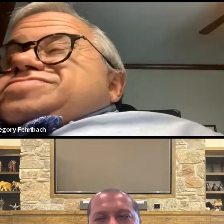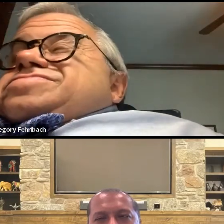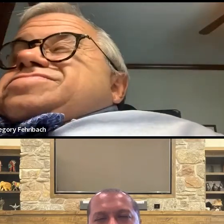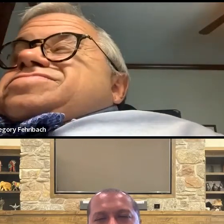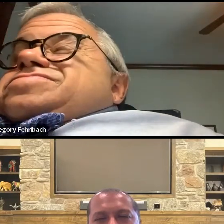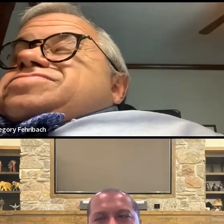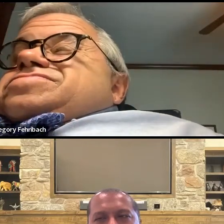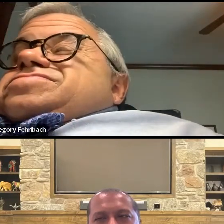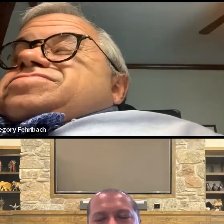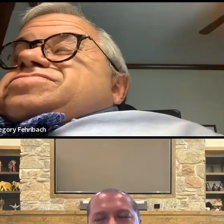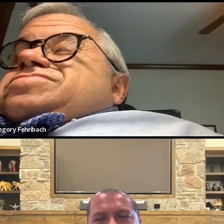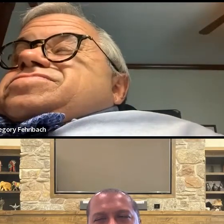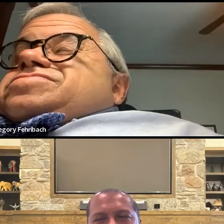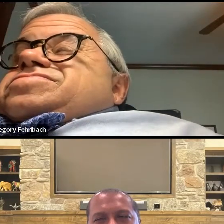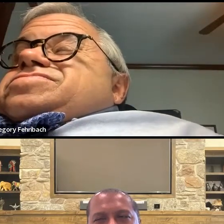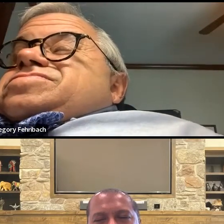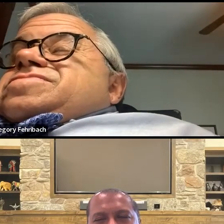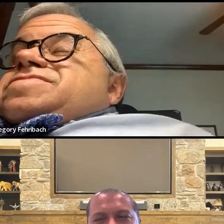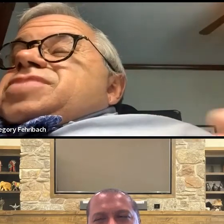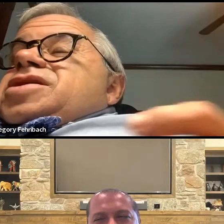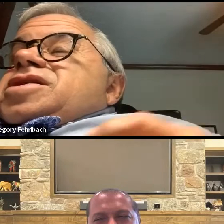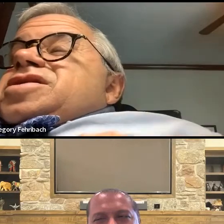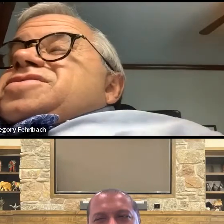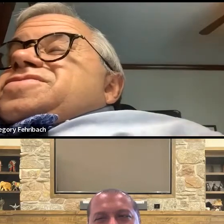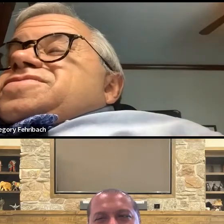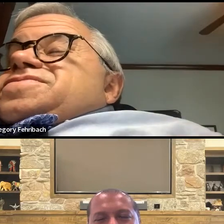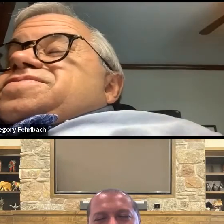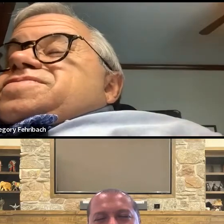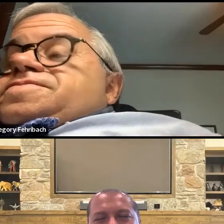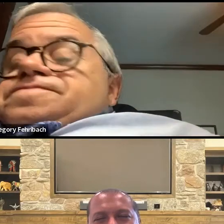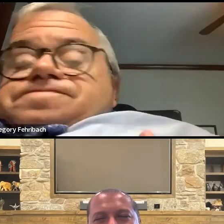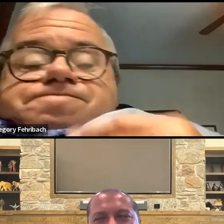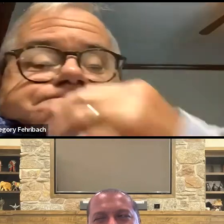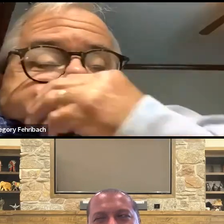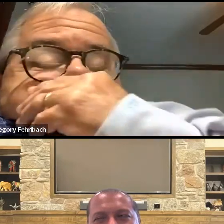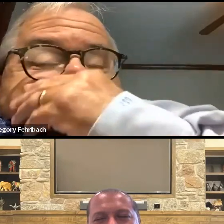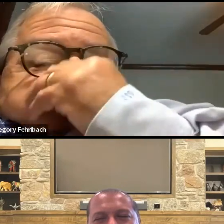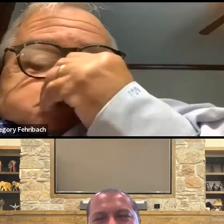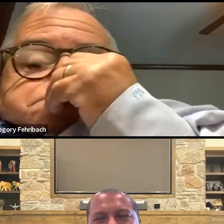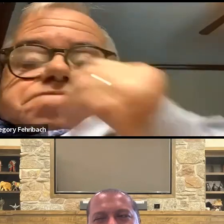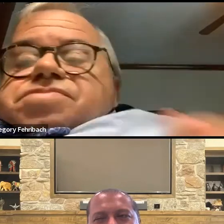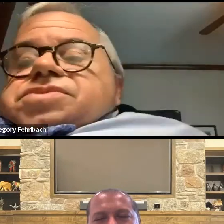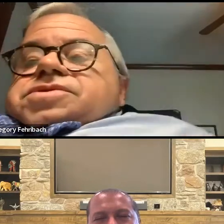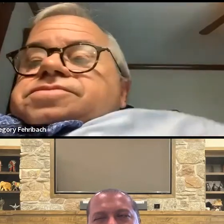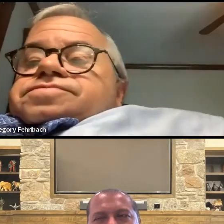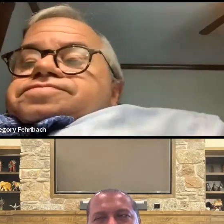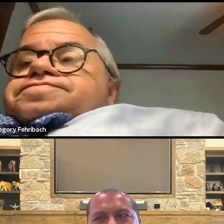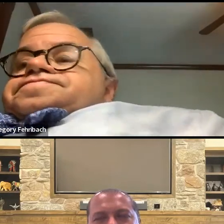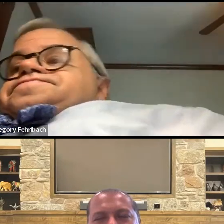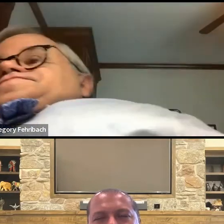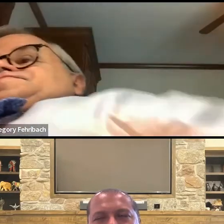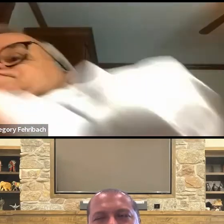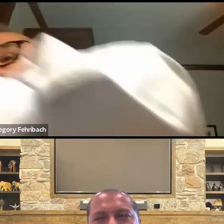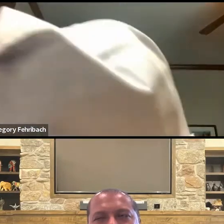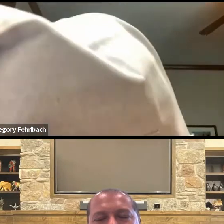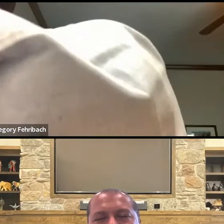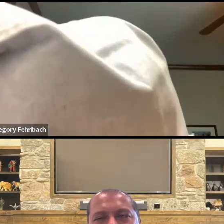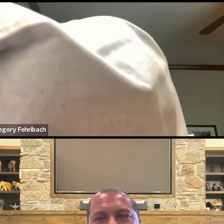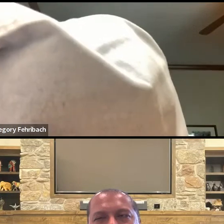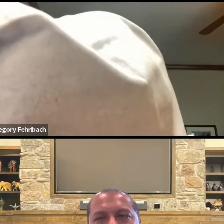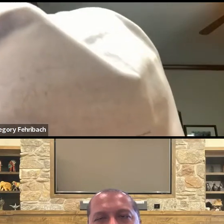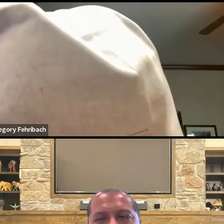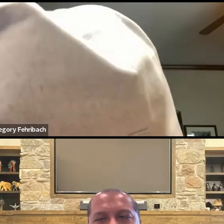I'd like to thank Dina, Mike, and Amy for your assistance during our public meeting. We stand adjourned. Thank